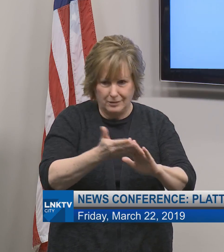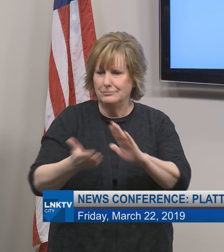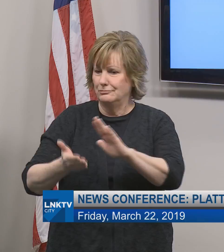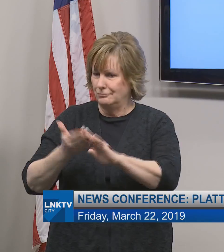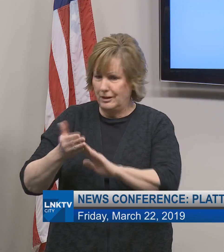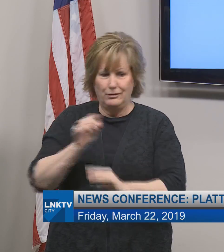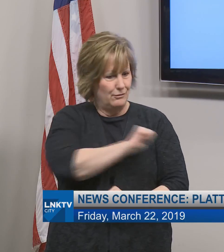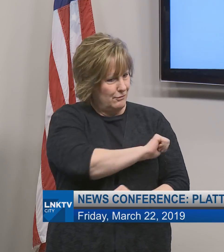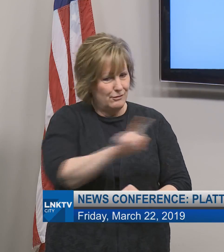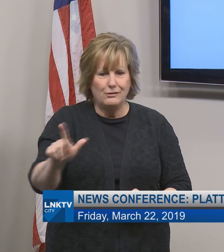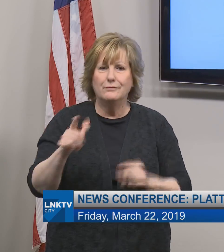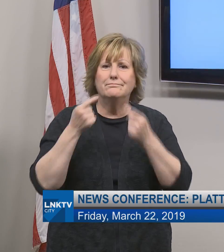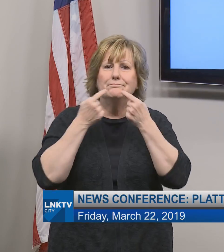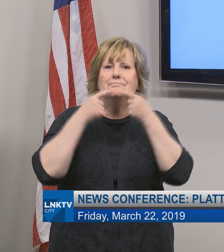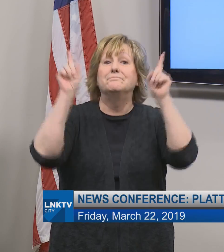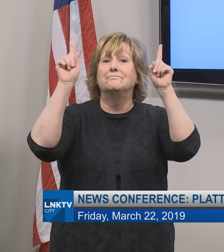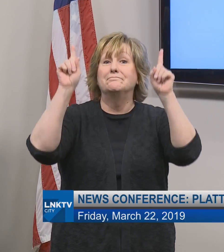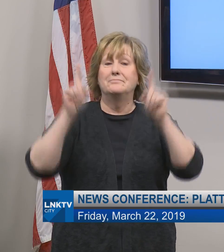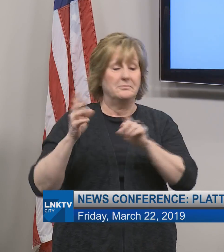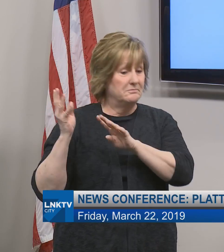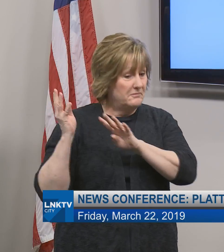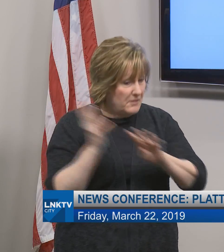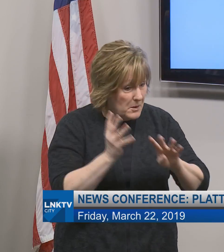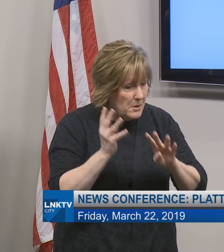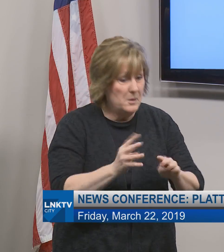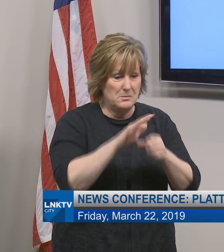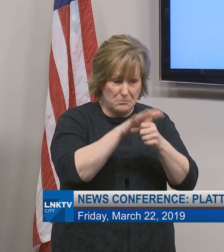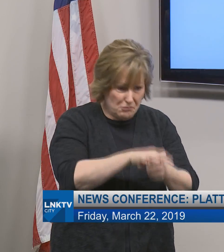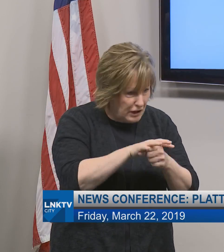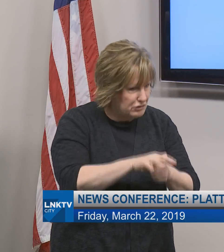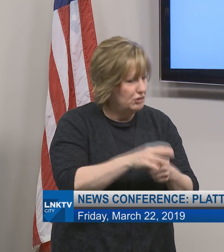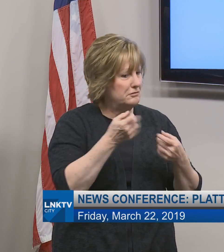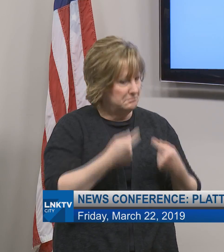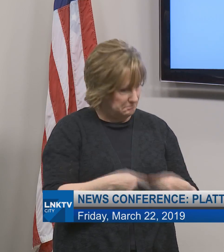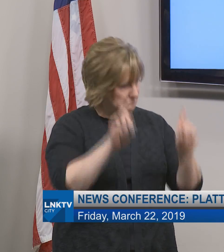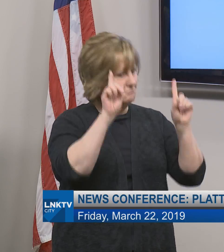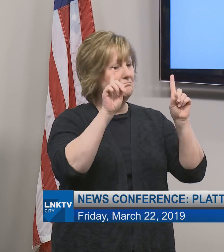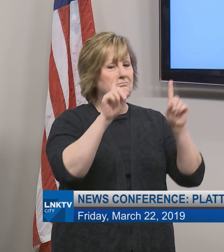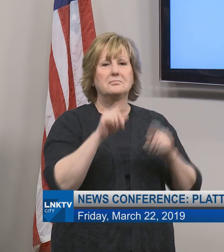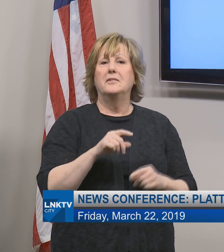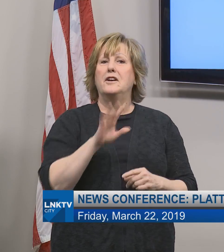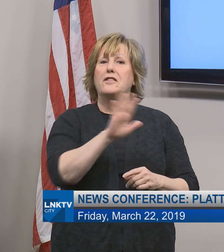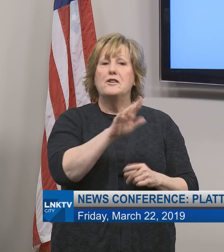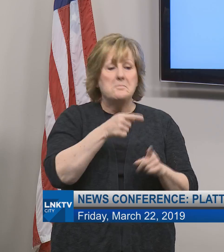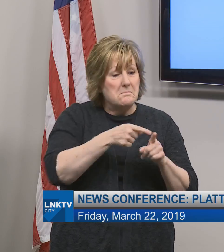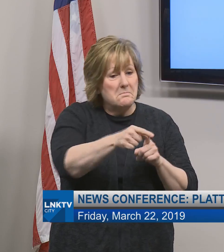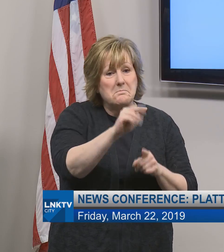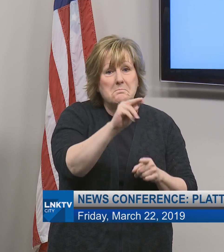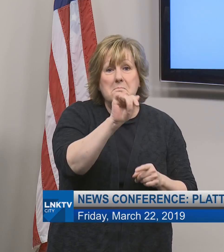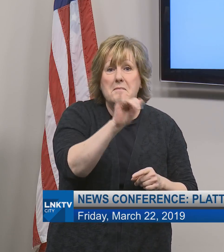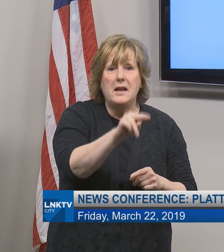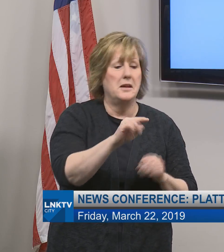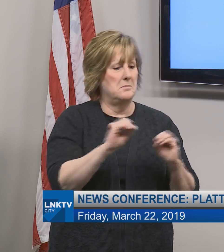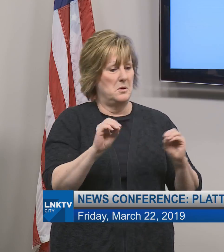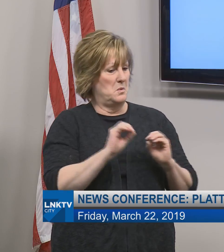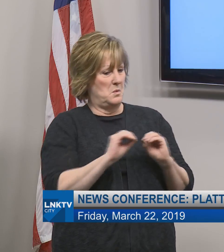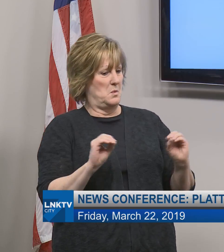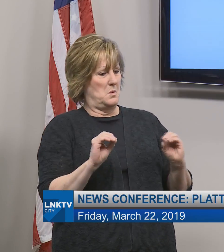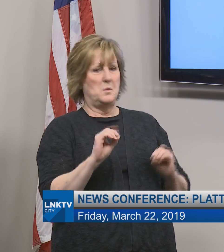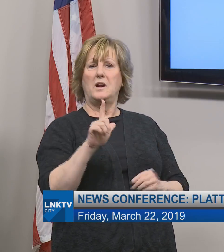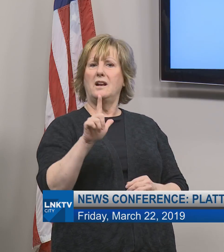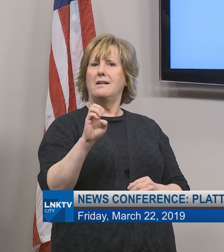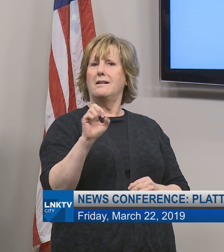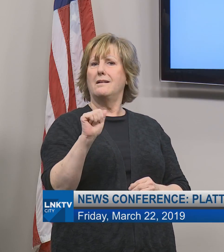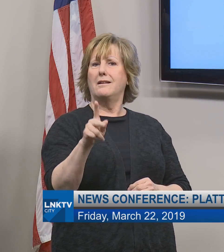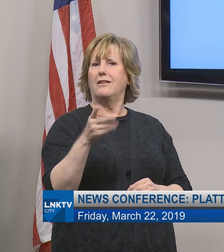wells started successfully. Flow and pressure was established in the transmission mains, and that indicates that we do not have a leak in those